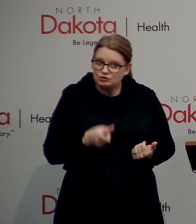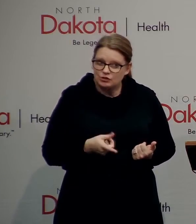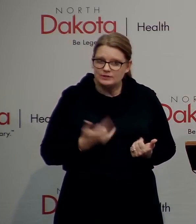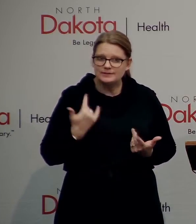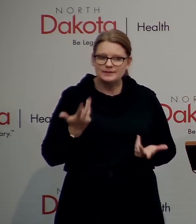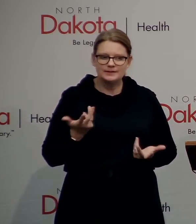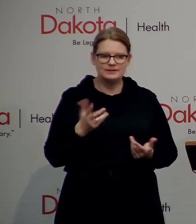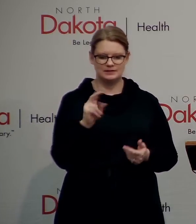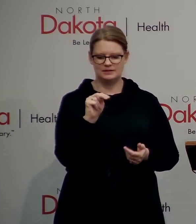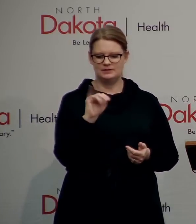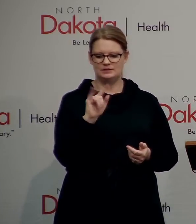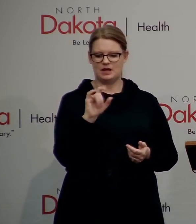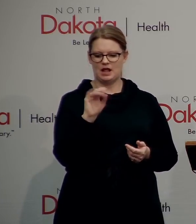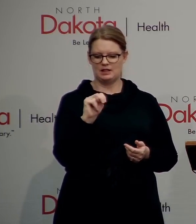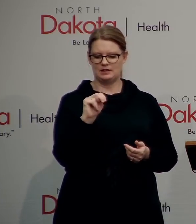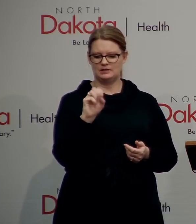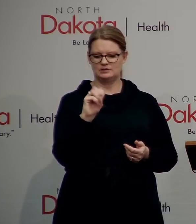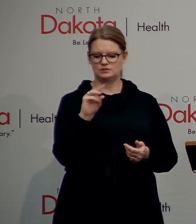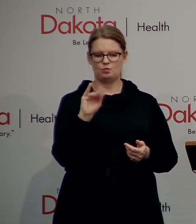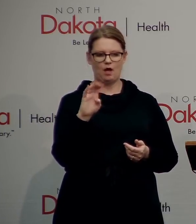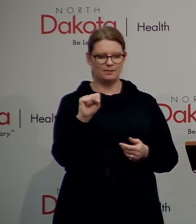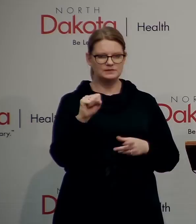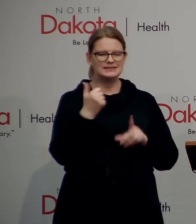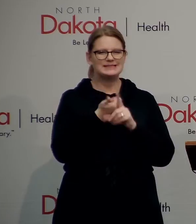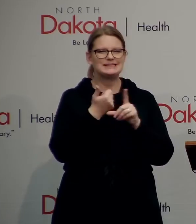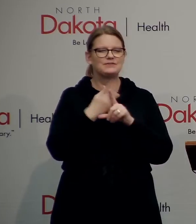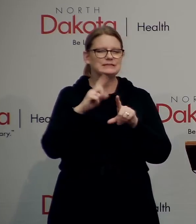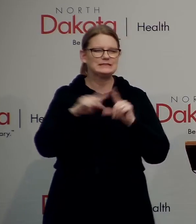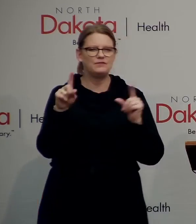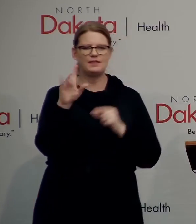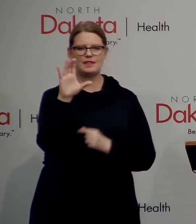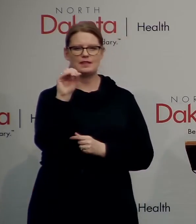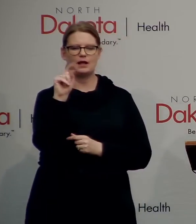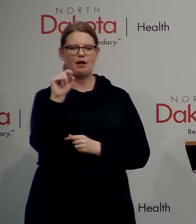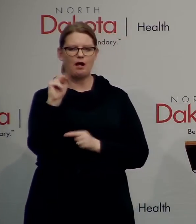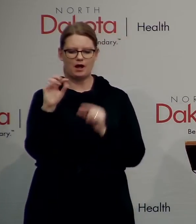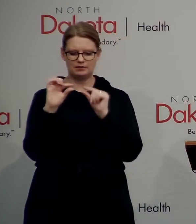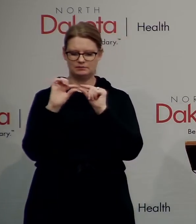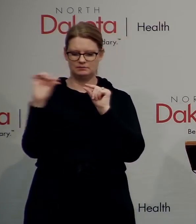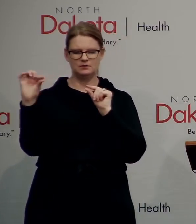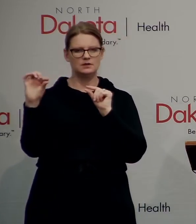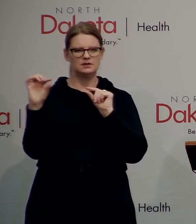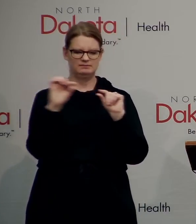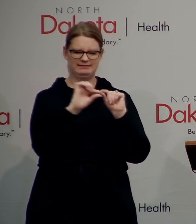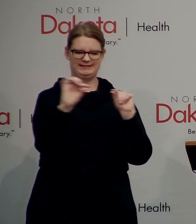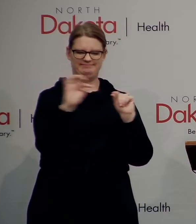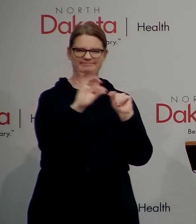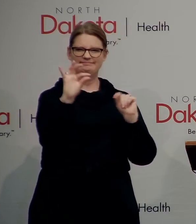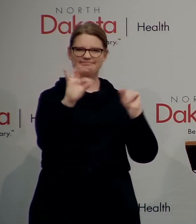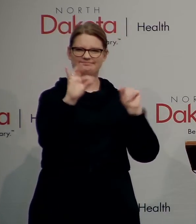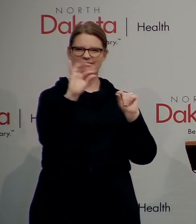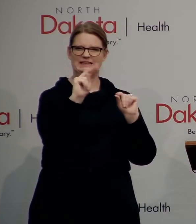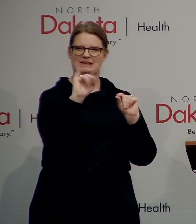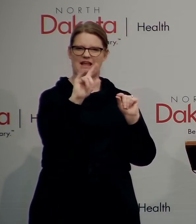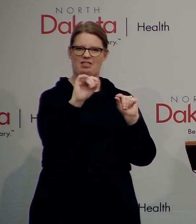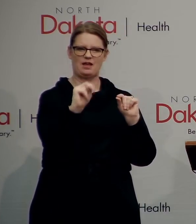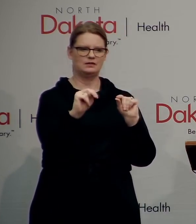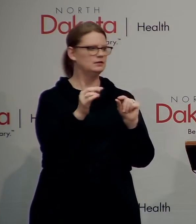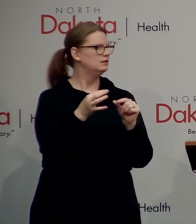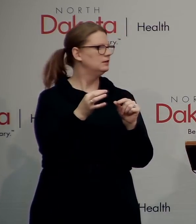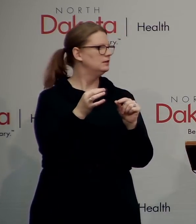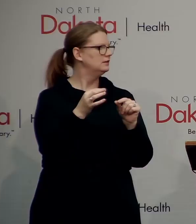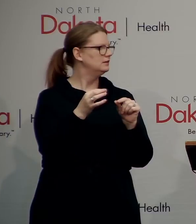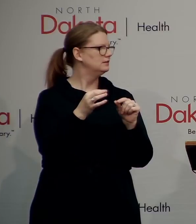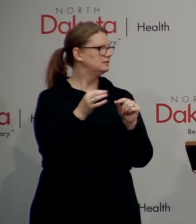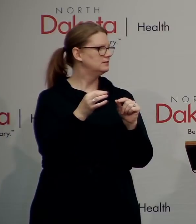they're nylon swabs, which is different than cotton swabs. And just to let you know that these swabs